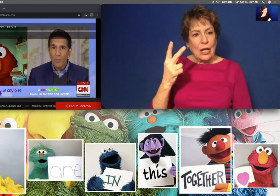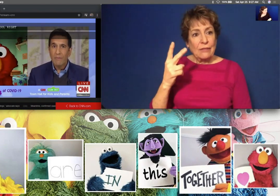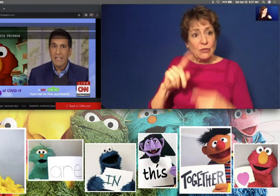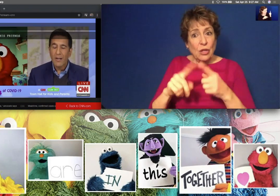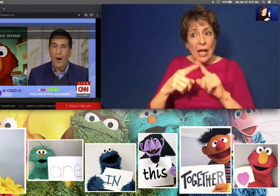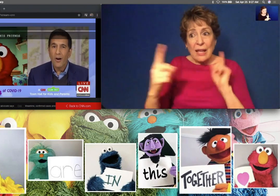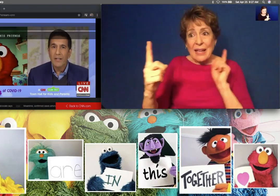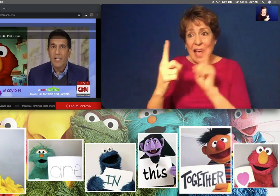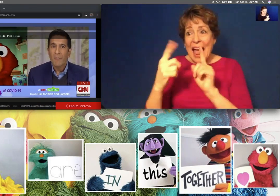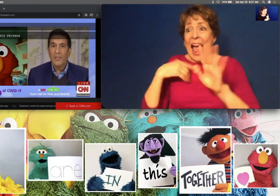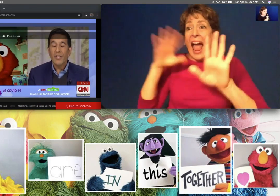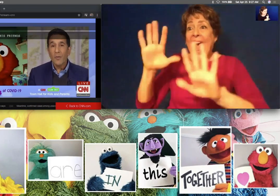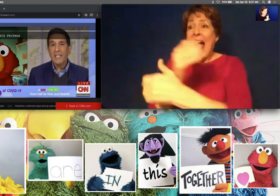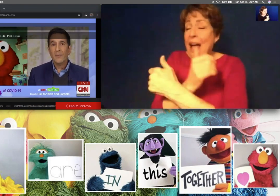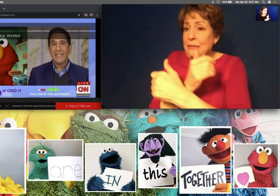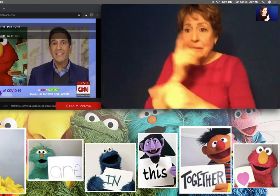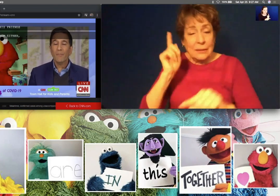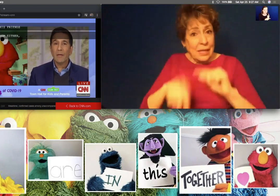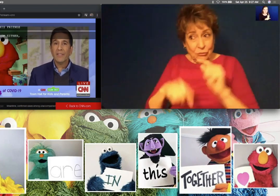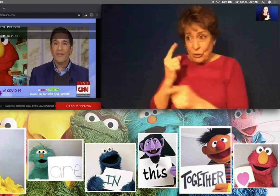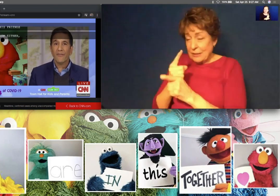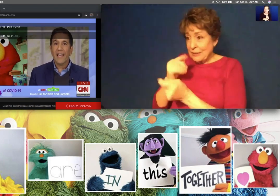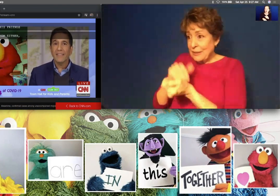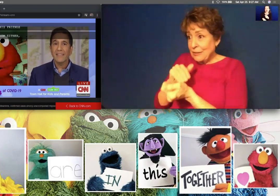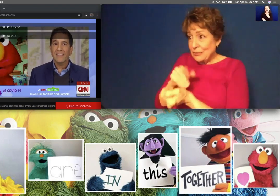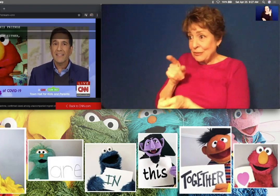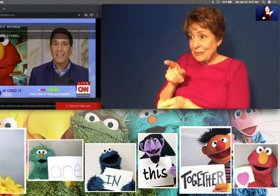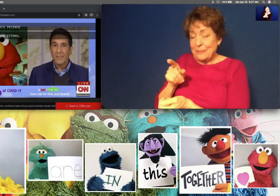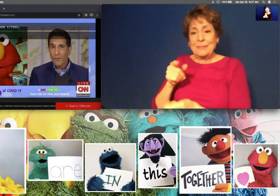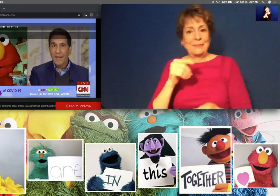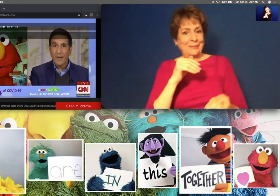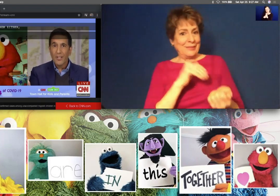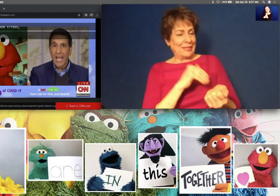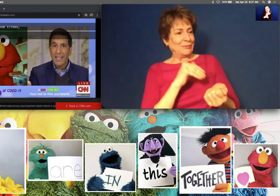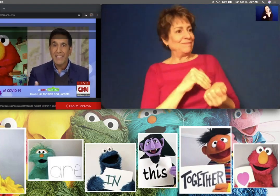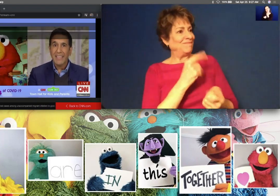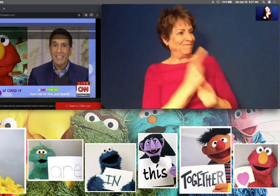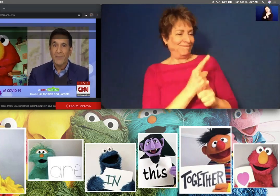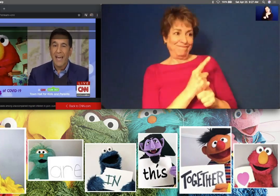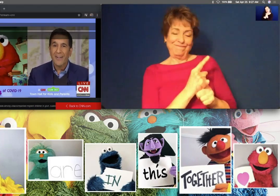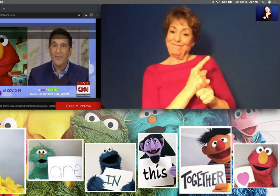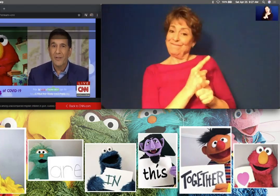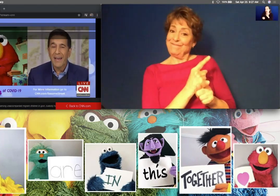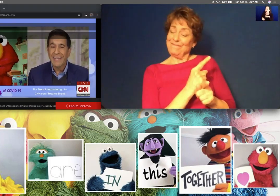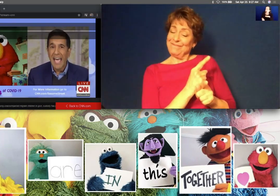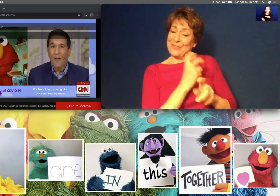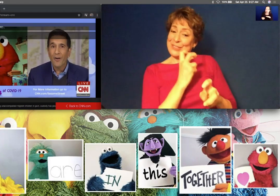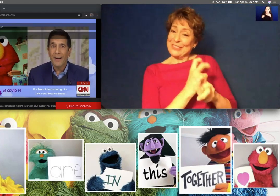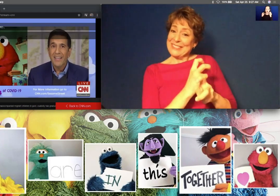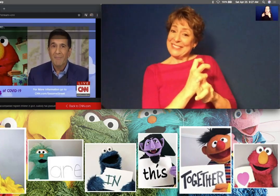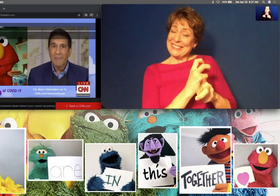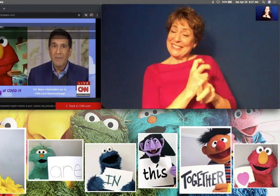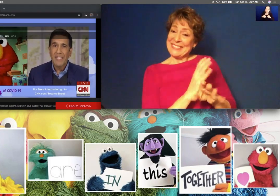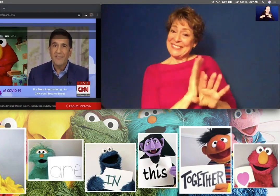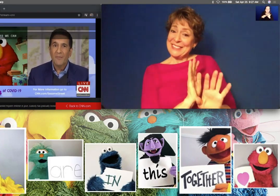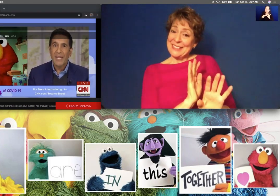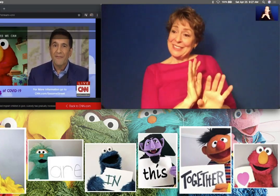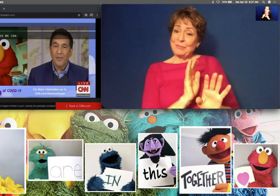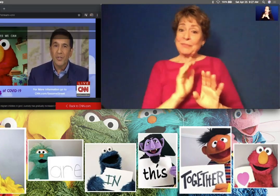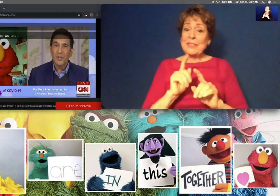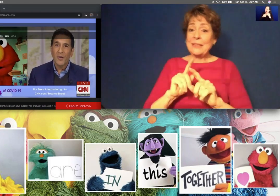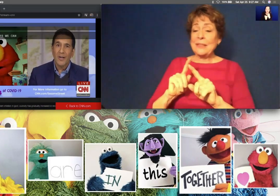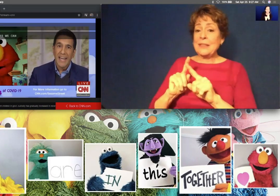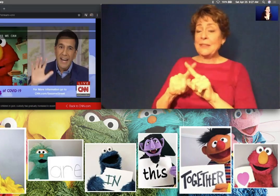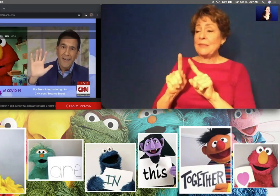I know that's hard, but there's other ways that we can still be with our friends through video chatting like you and I are doing right now, or maybe you could give someone